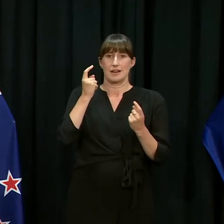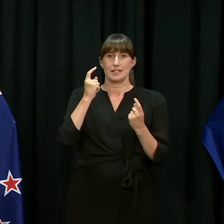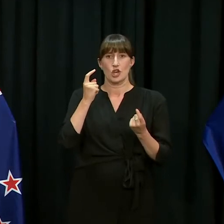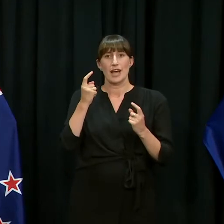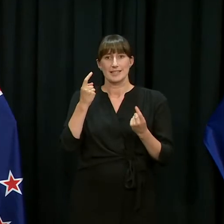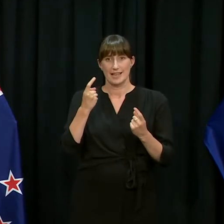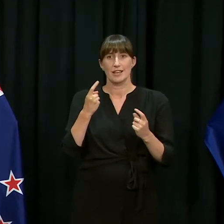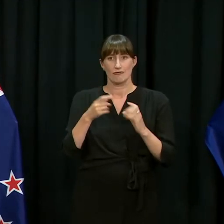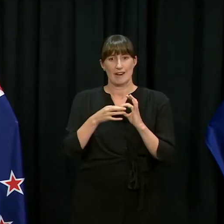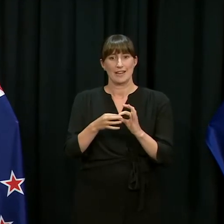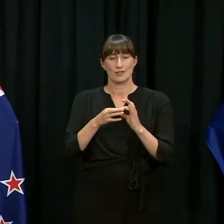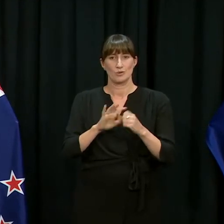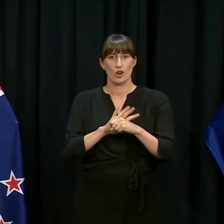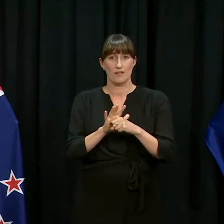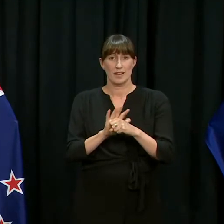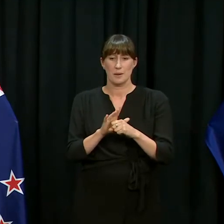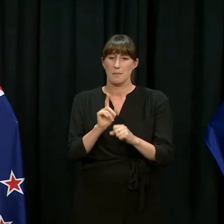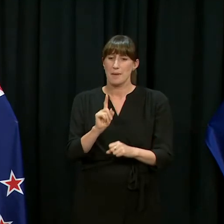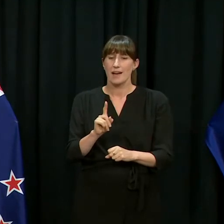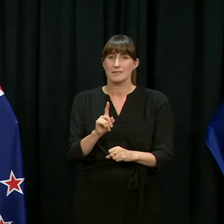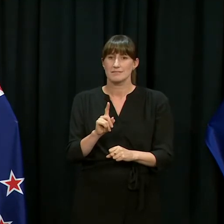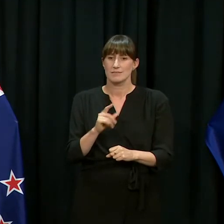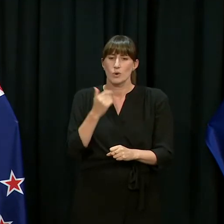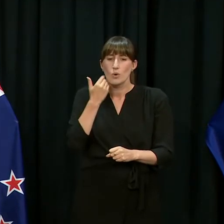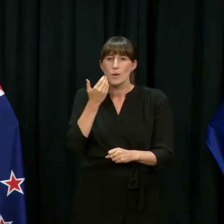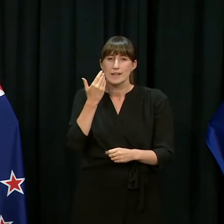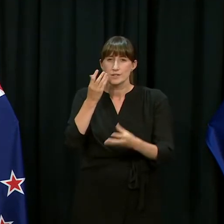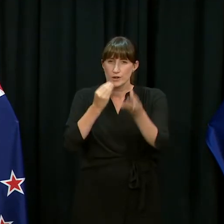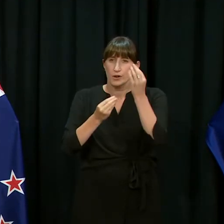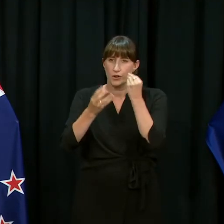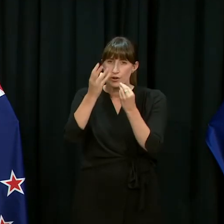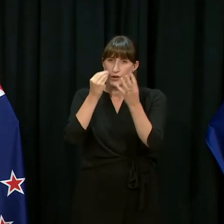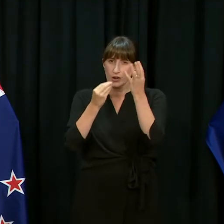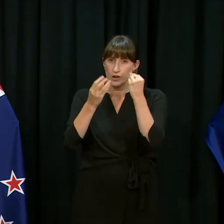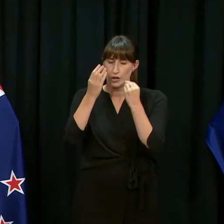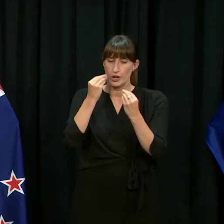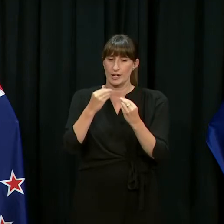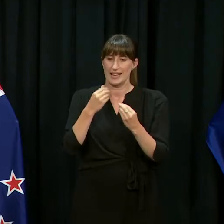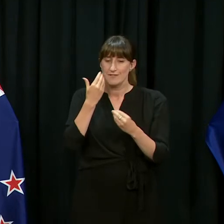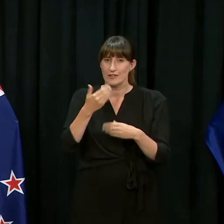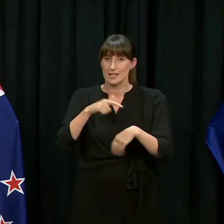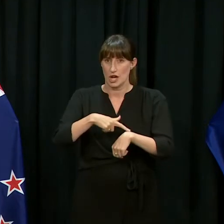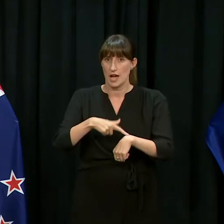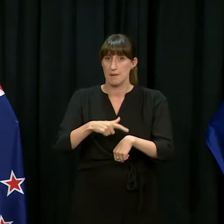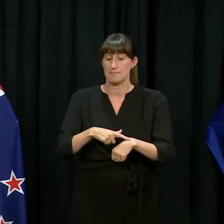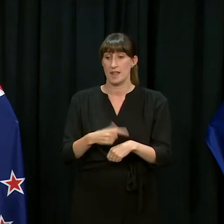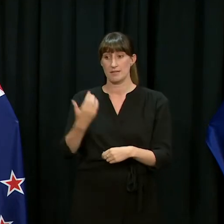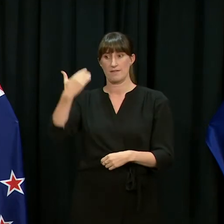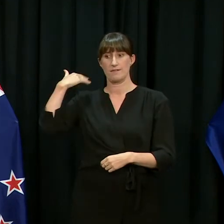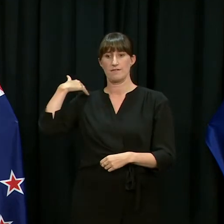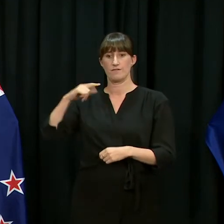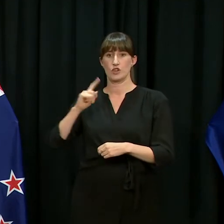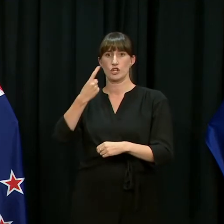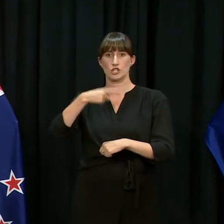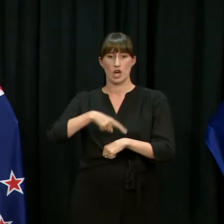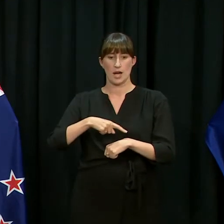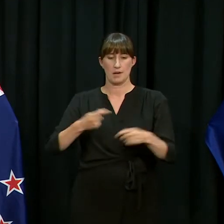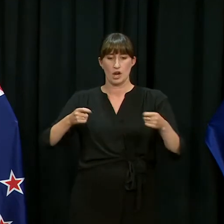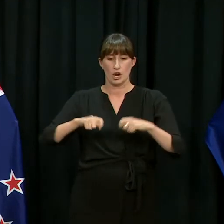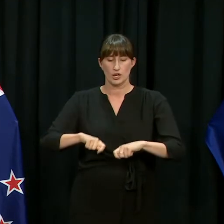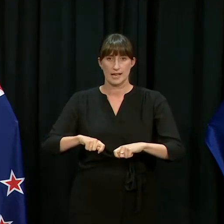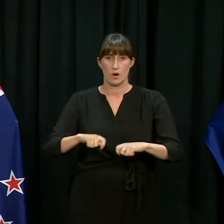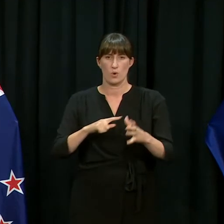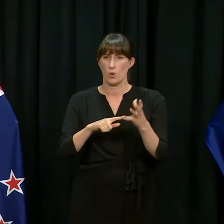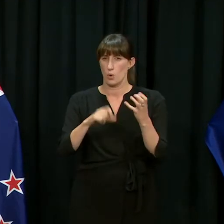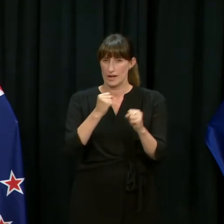you learn things. With that first outbreak, though, in many ways it was vastly different. I mean, the first part of it came at an